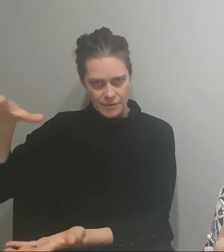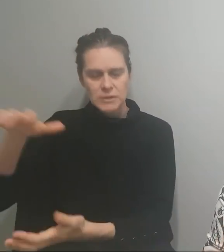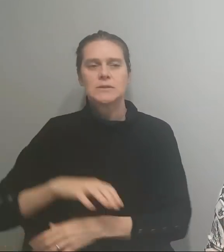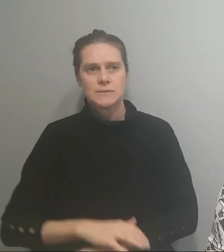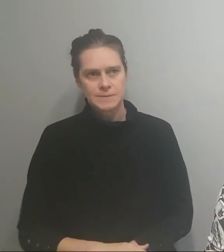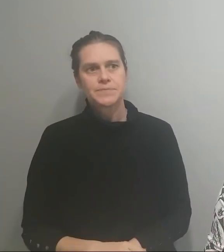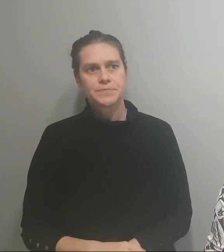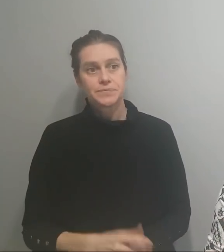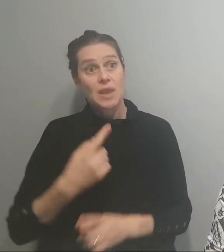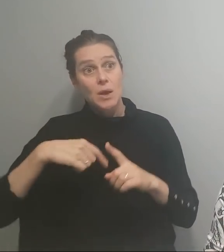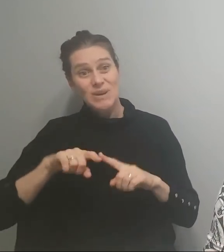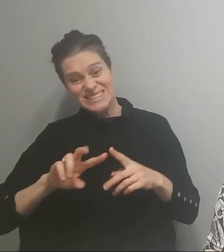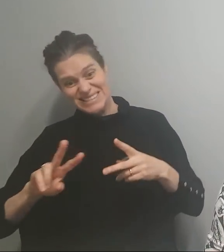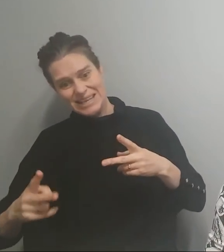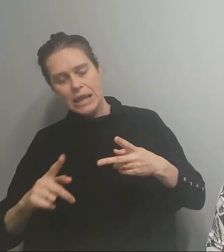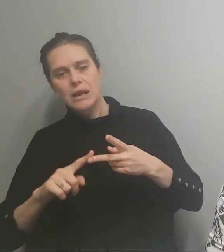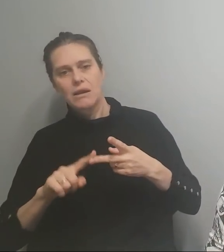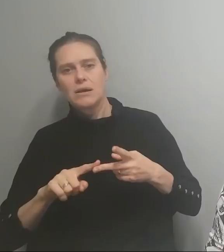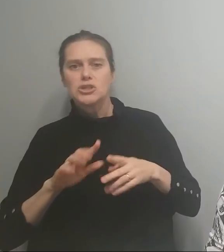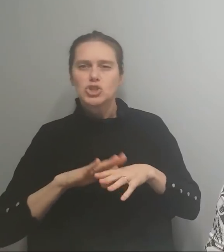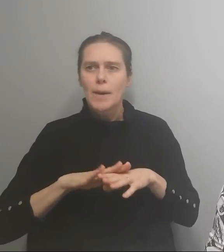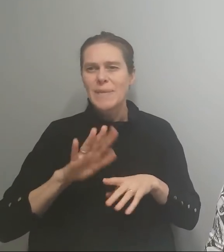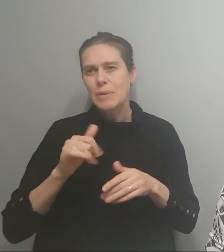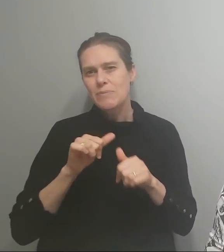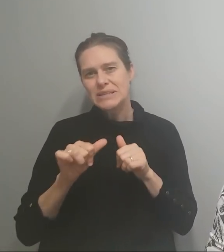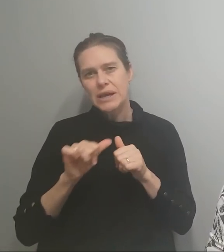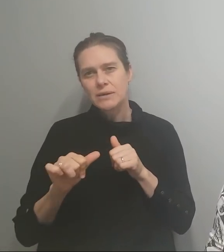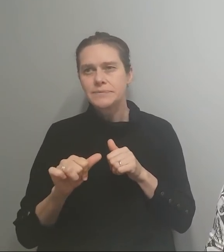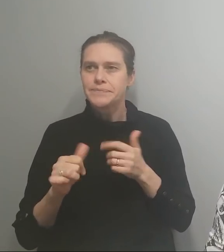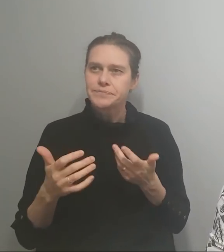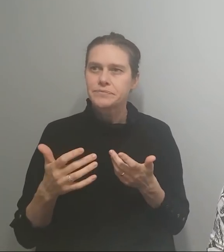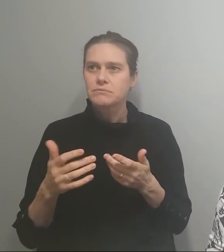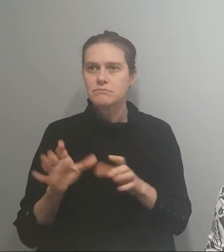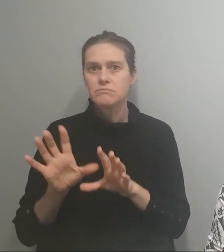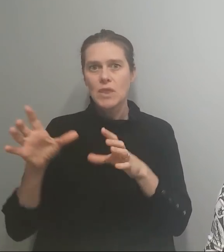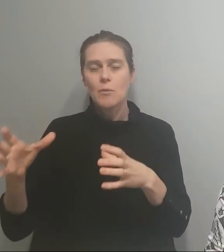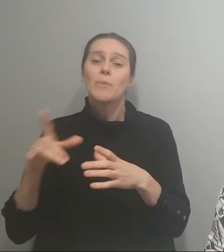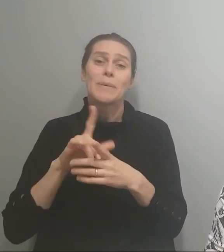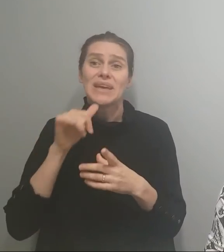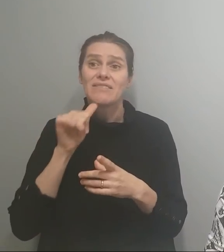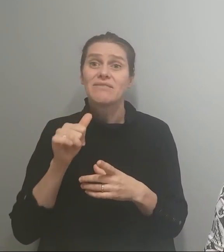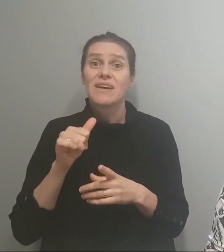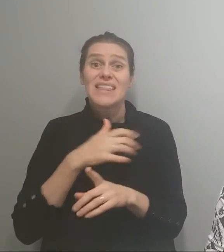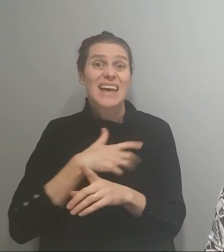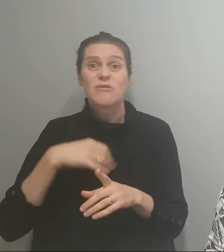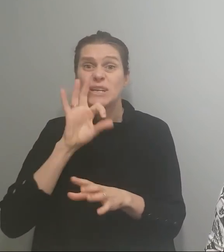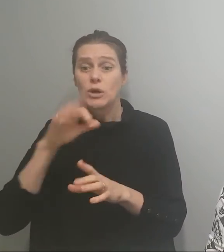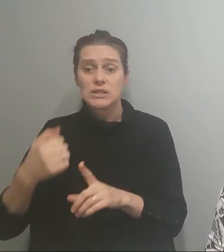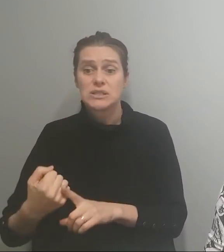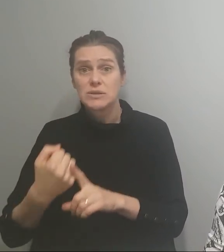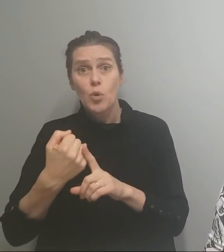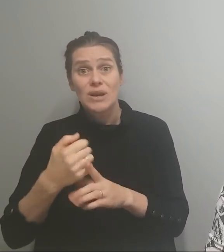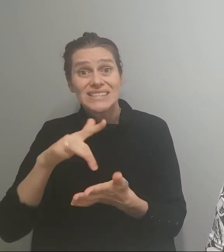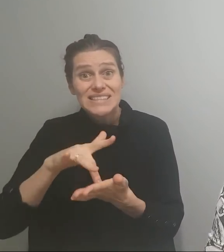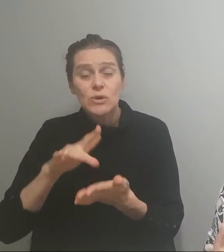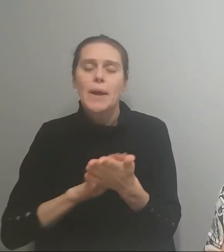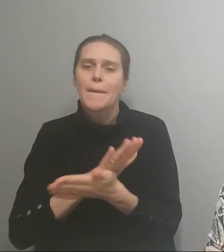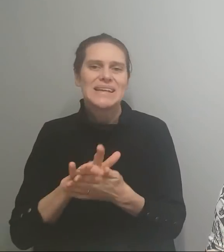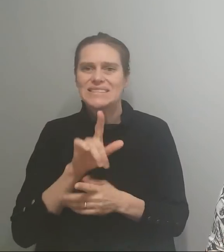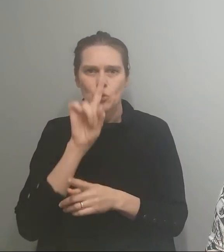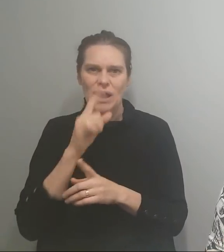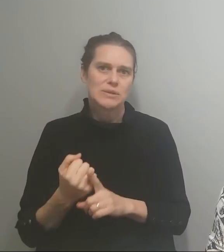be situations where if the government doesn't contract centrally, that support may not be available. And so